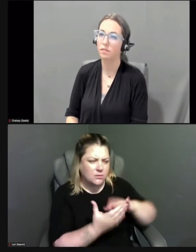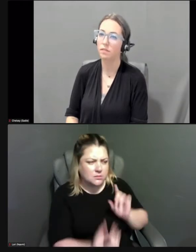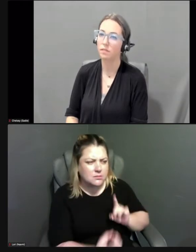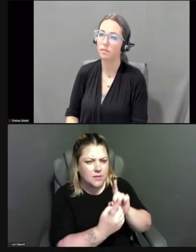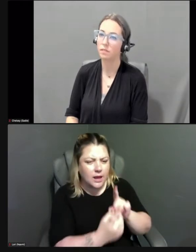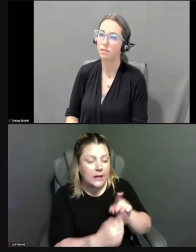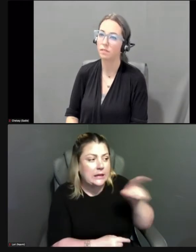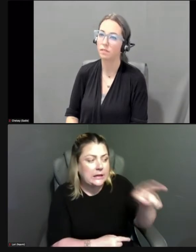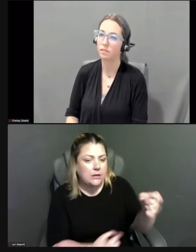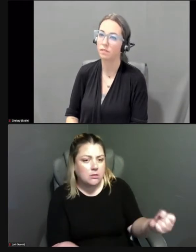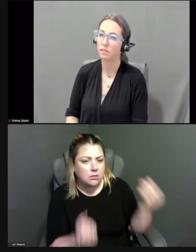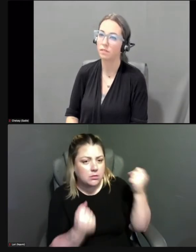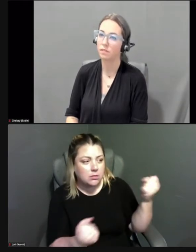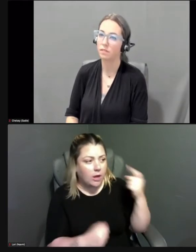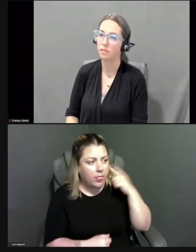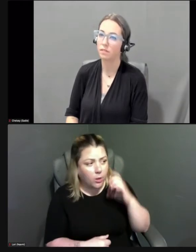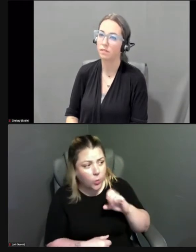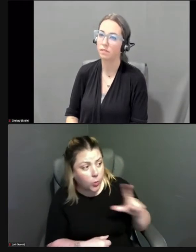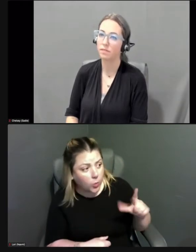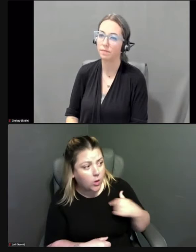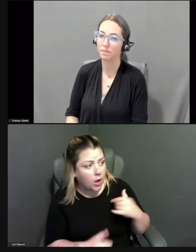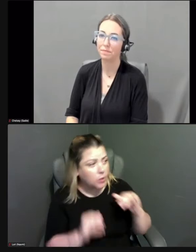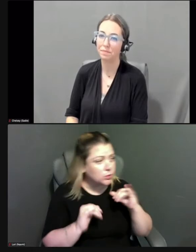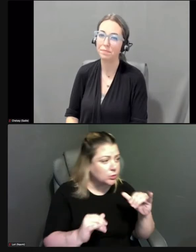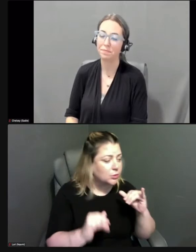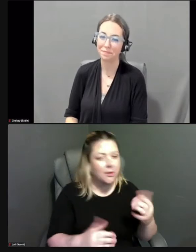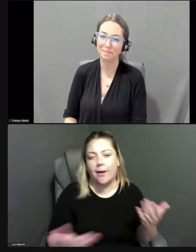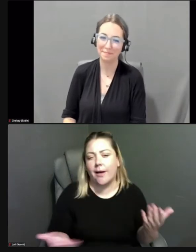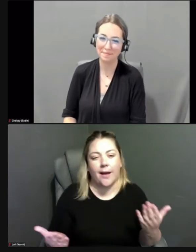and I just thought it was cool. I really have no idea.